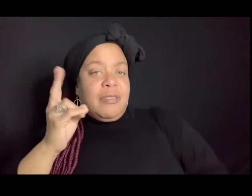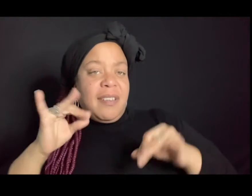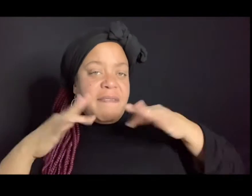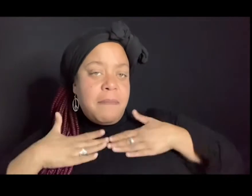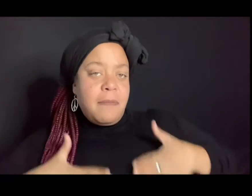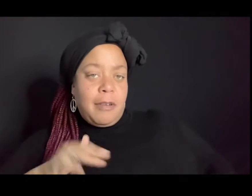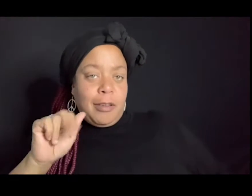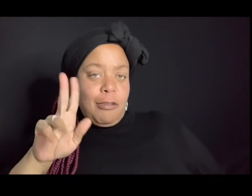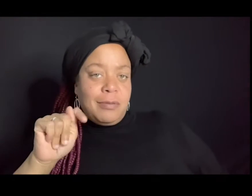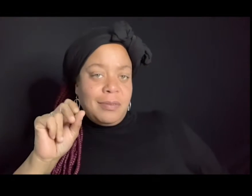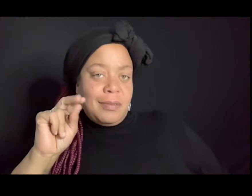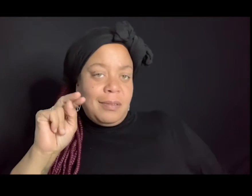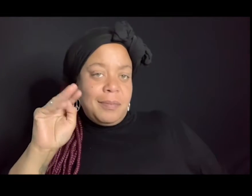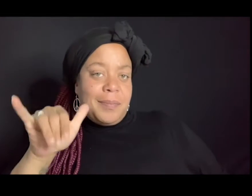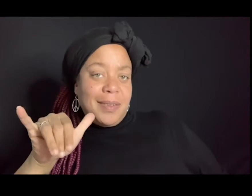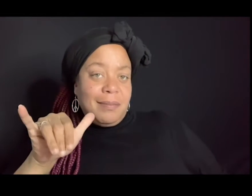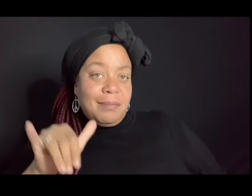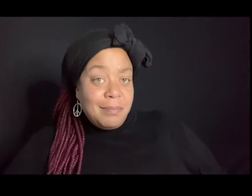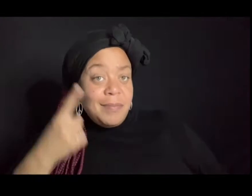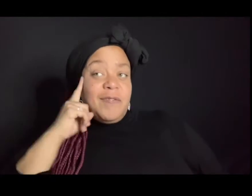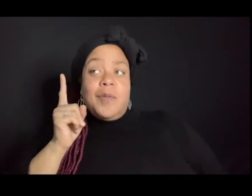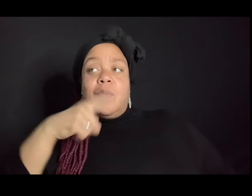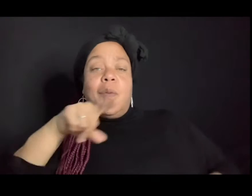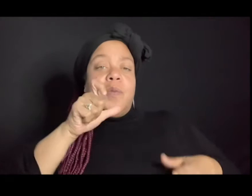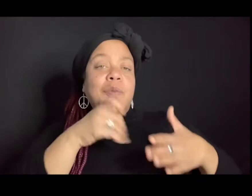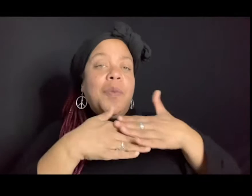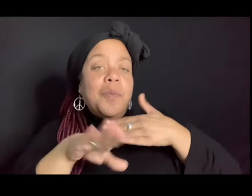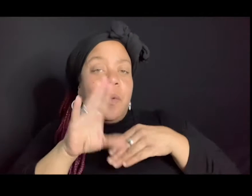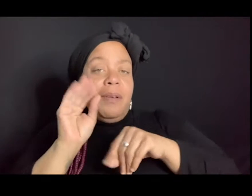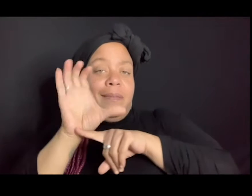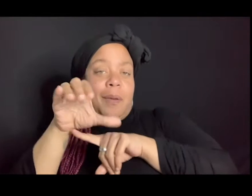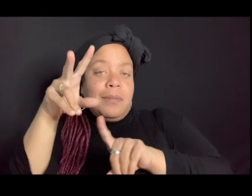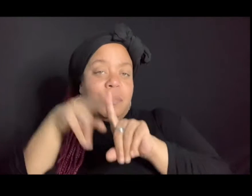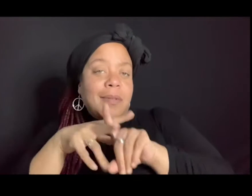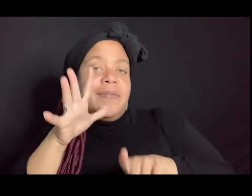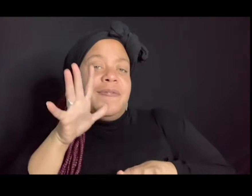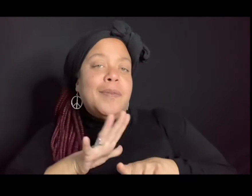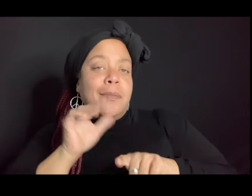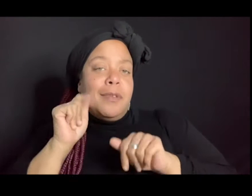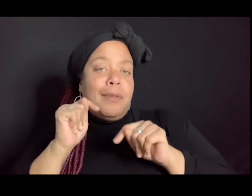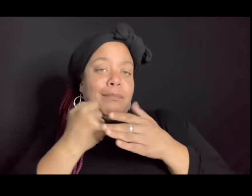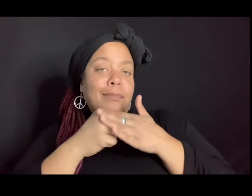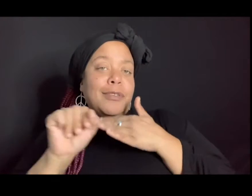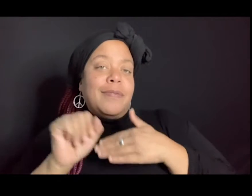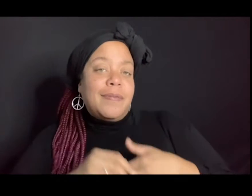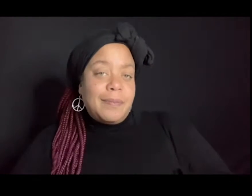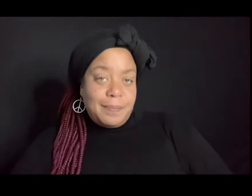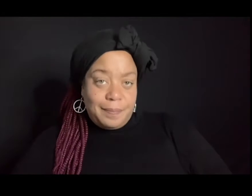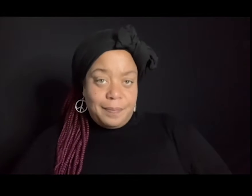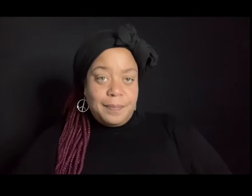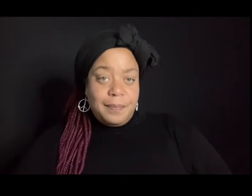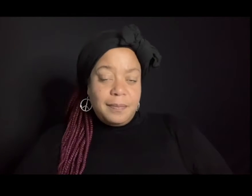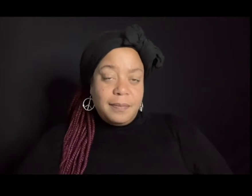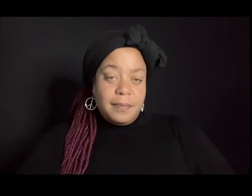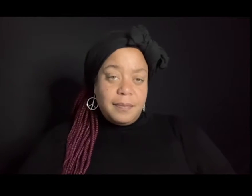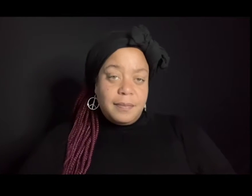just the history of body autonomy for people who are born and forcibly assigned female at birth.